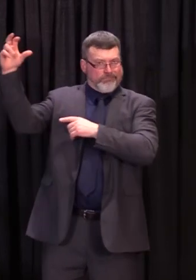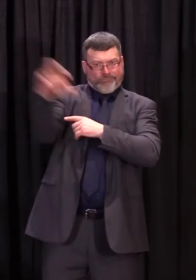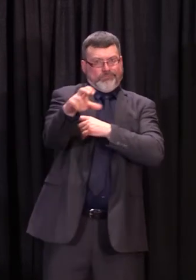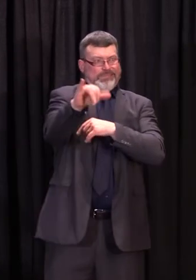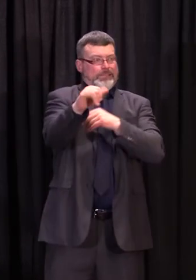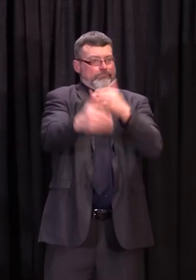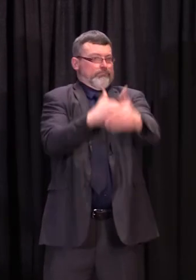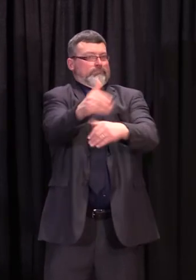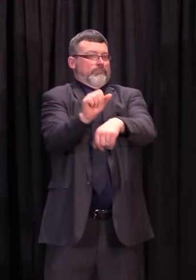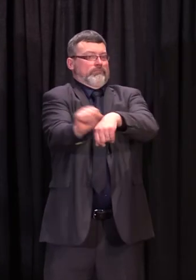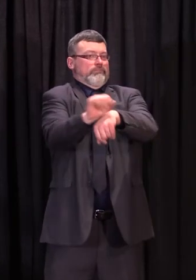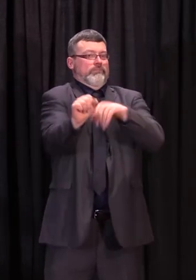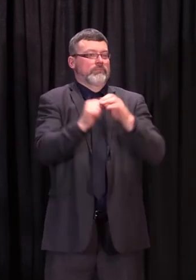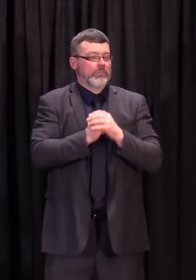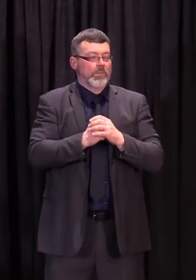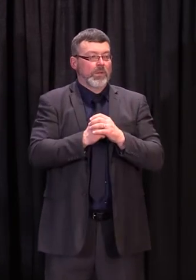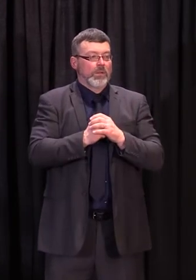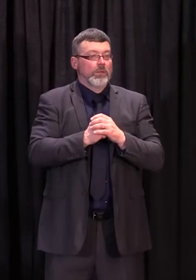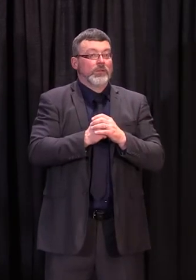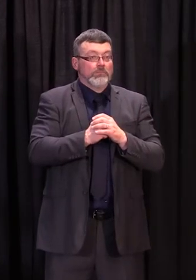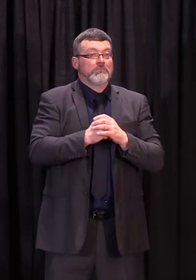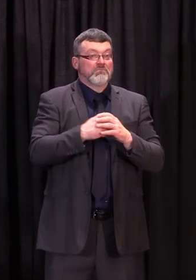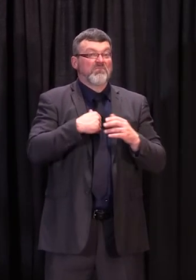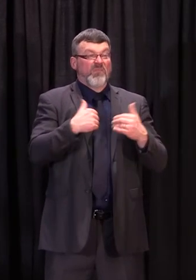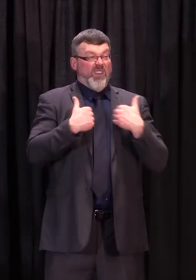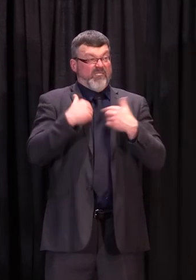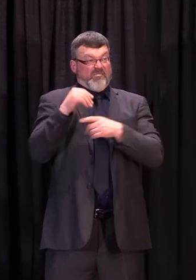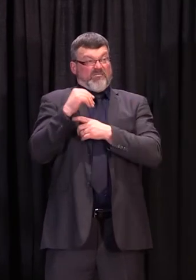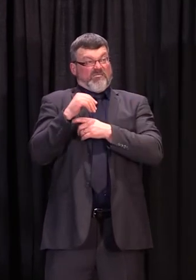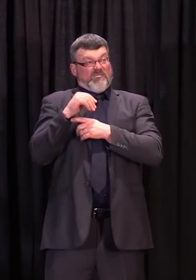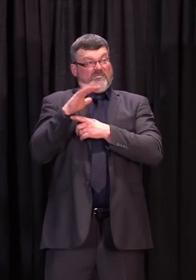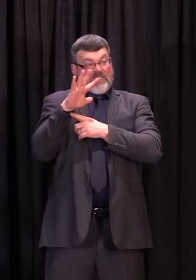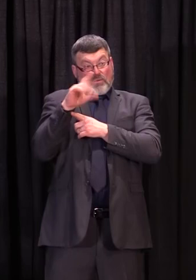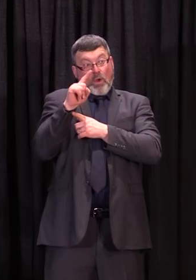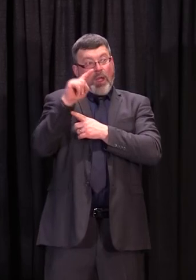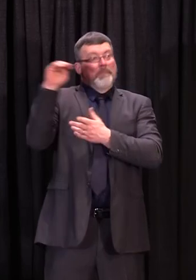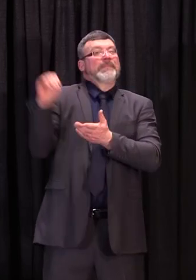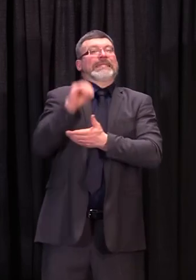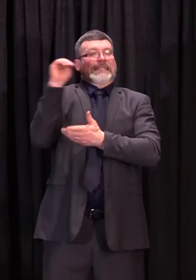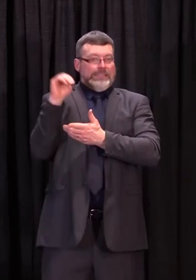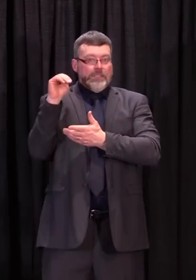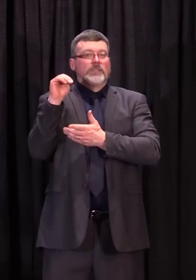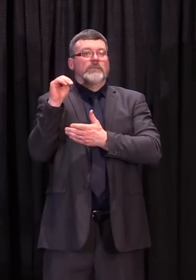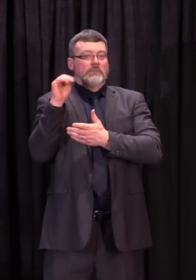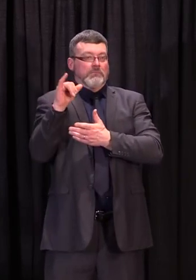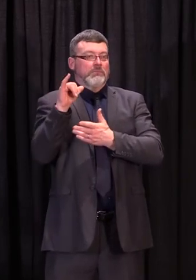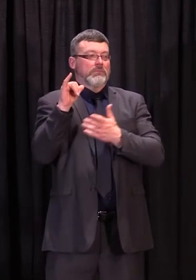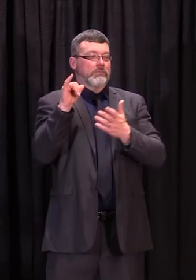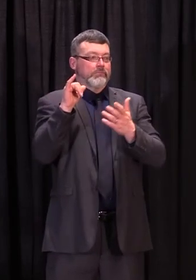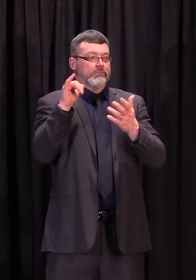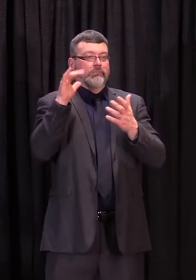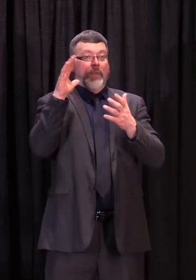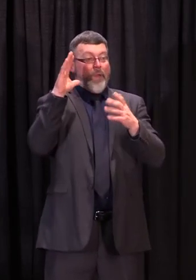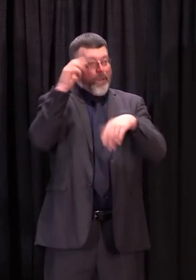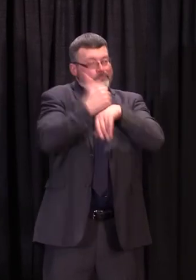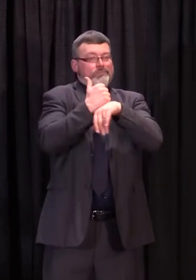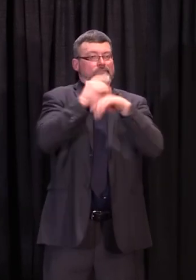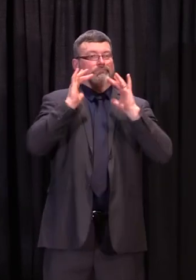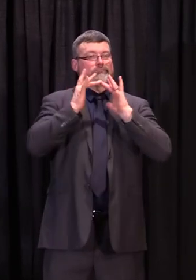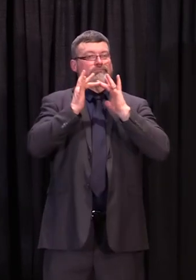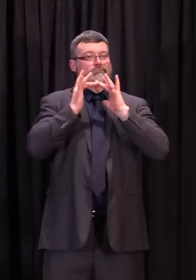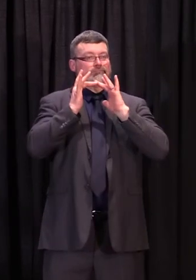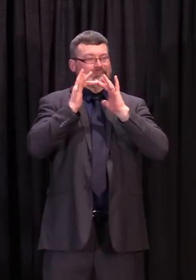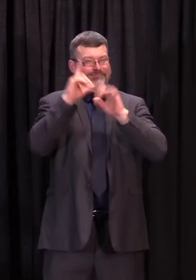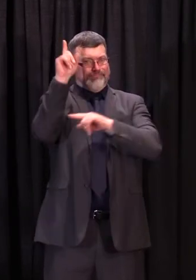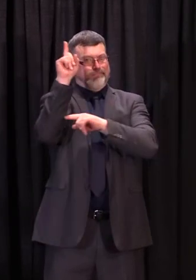And we have a $51 million plan that would install up to 100 cell towers throughout Vermont.